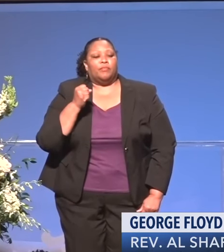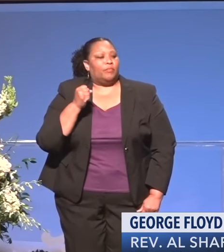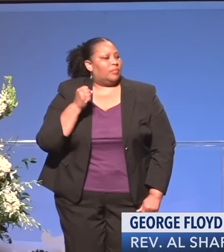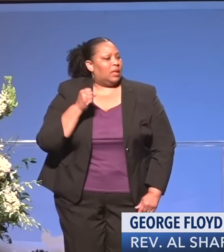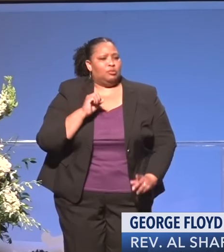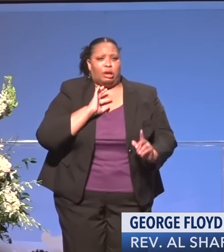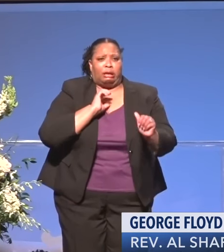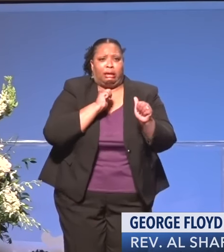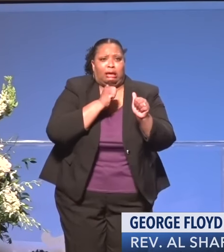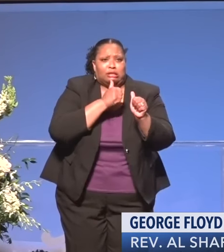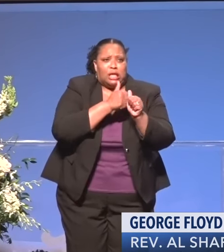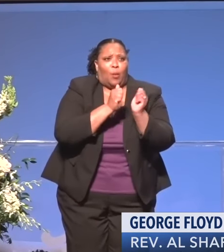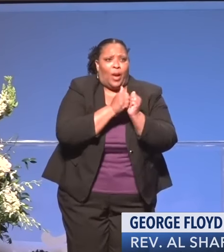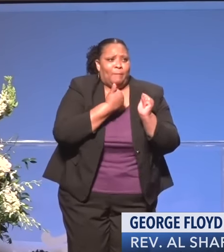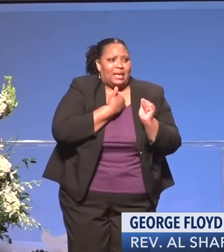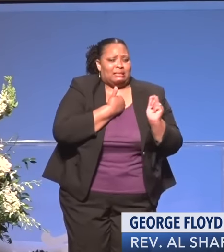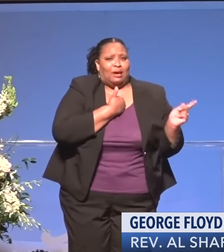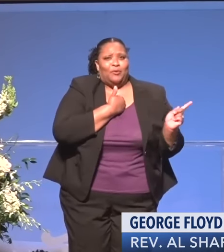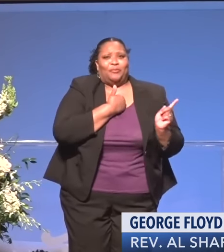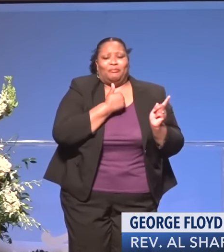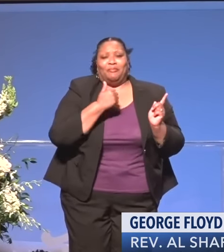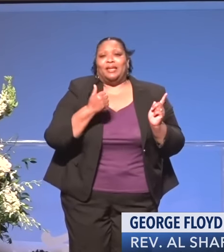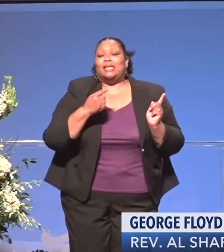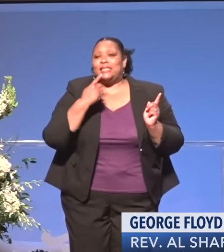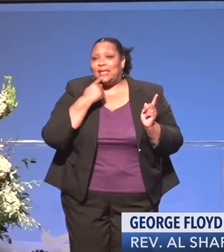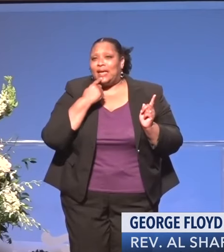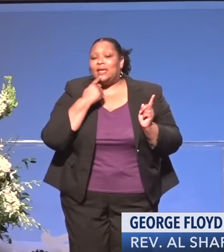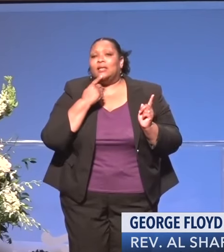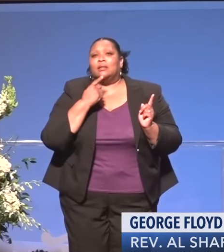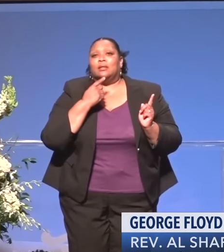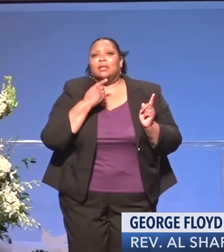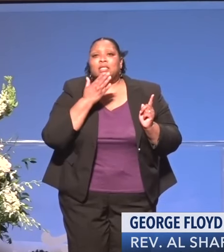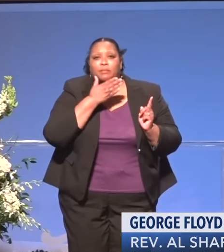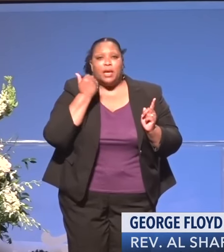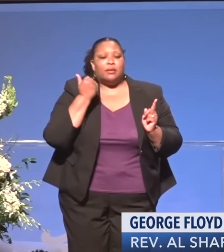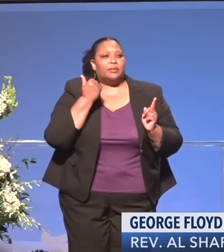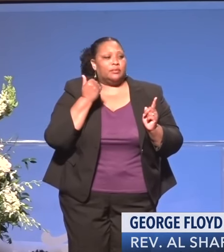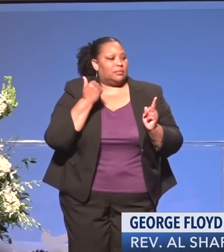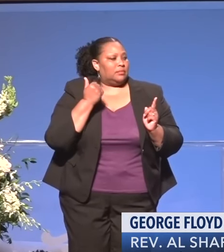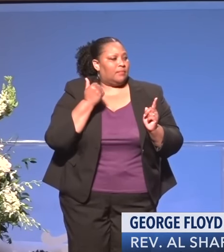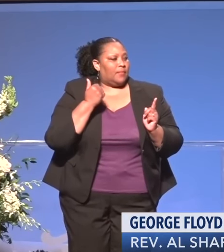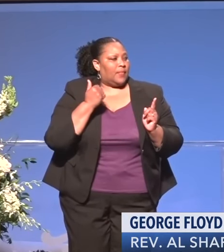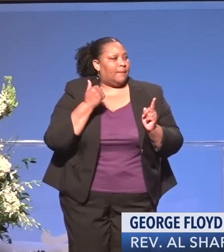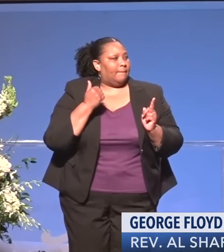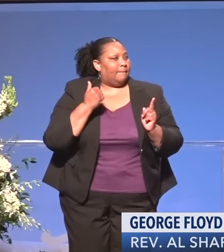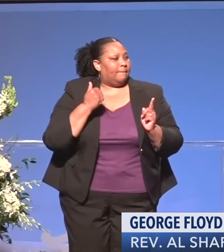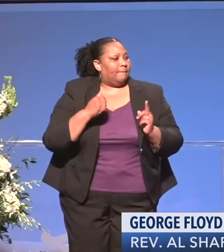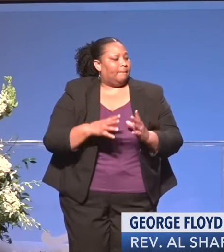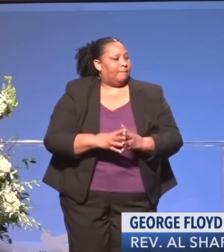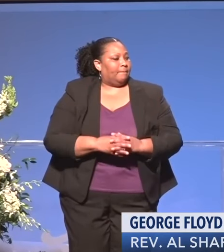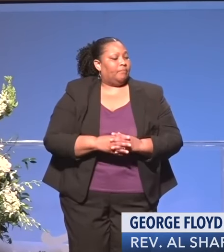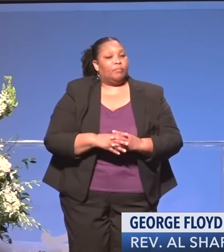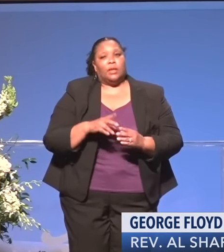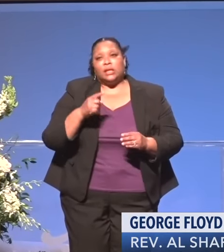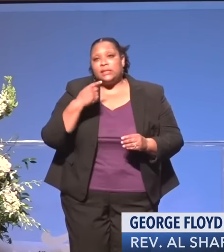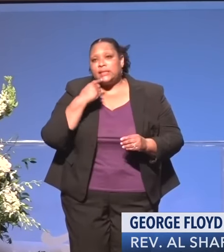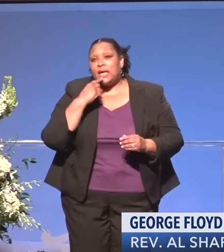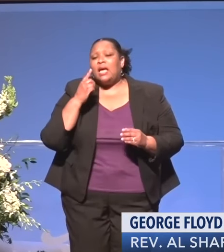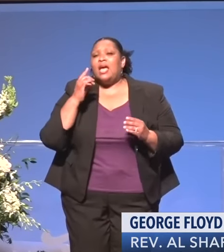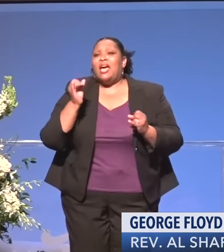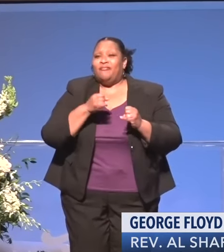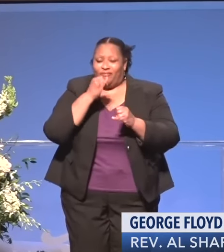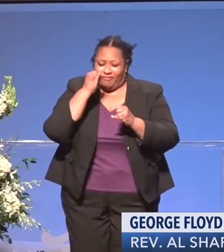okay I'm catching up with myself it says in his letter to Ephesians, he says,